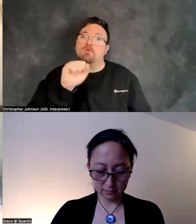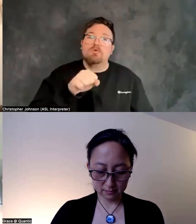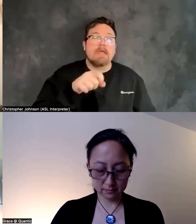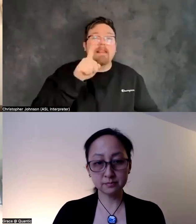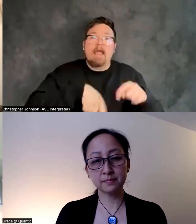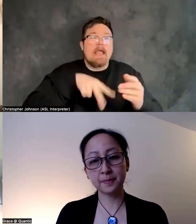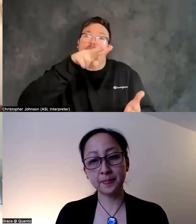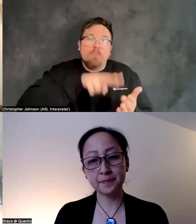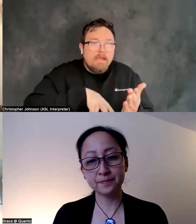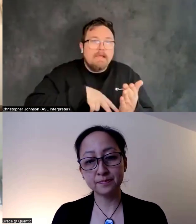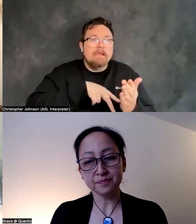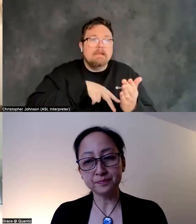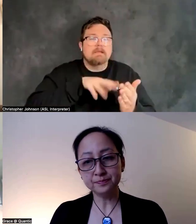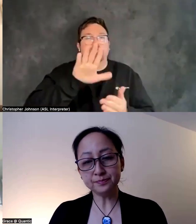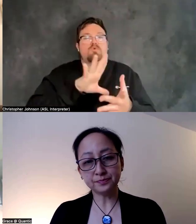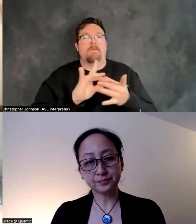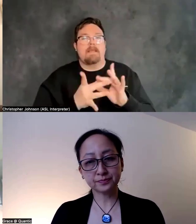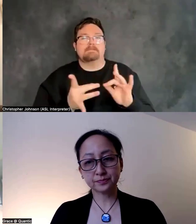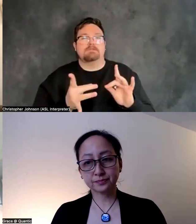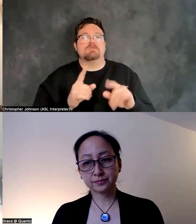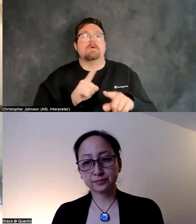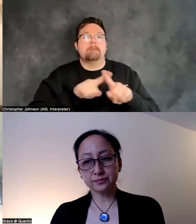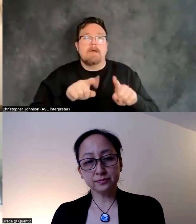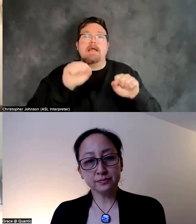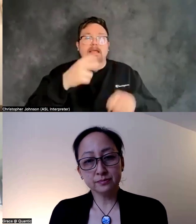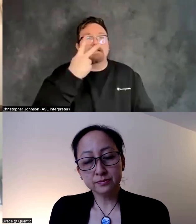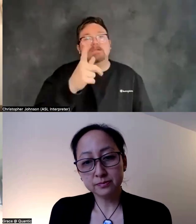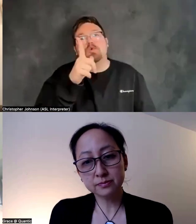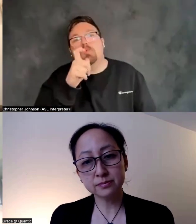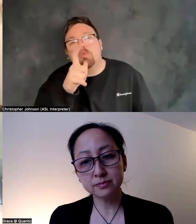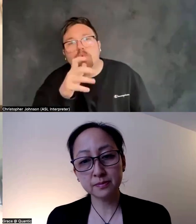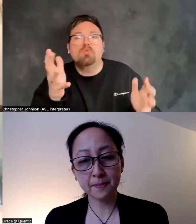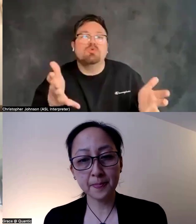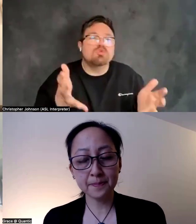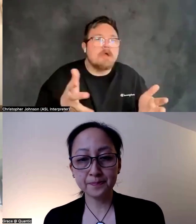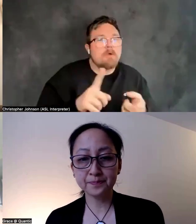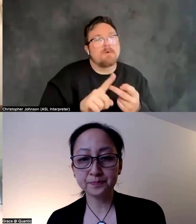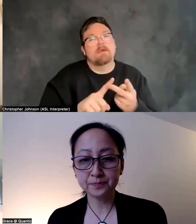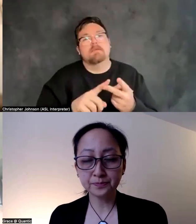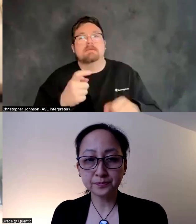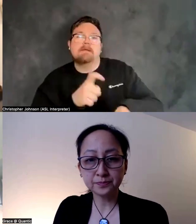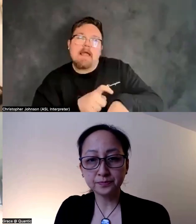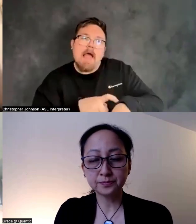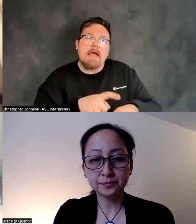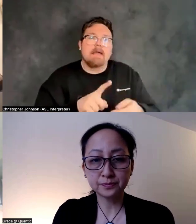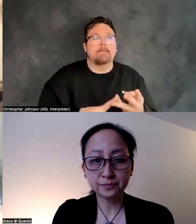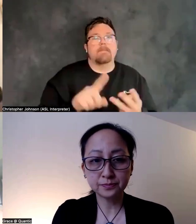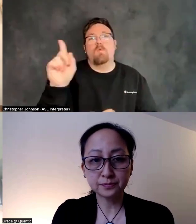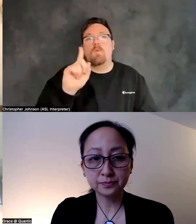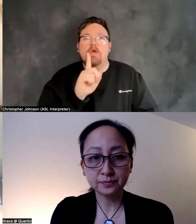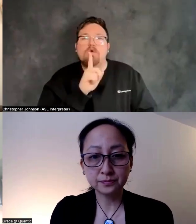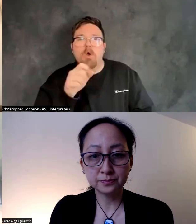your messages, but they can see who you're messaging, where you were when you messaged, at what time you're messaging. They can build all of